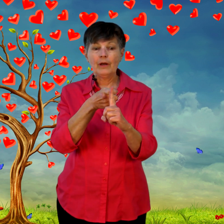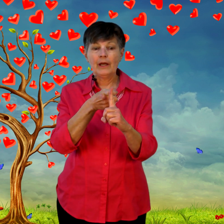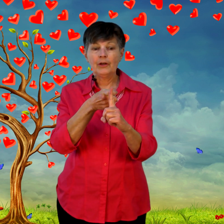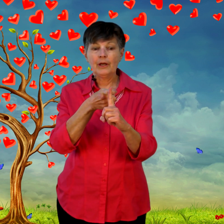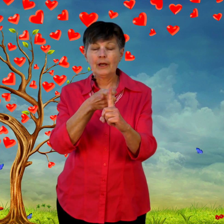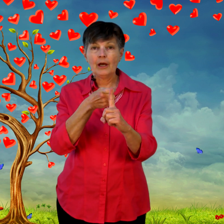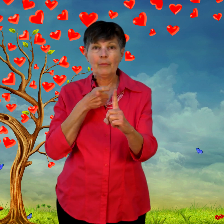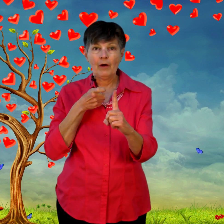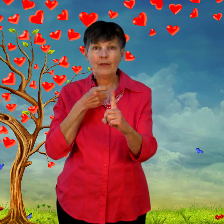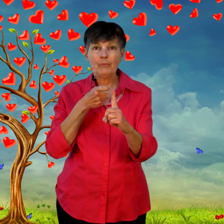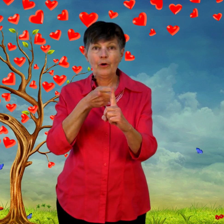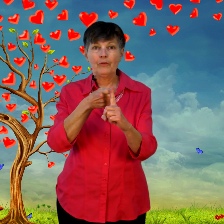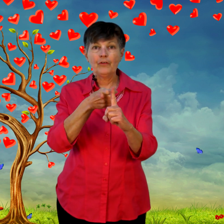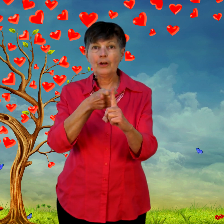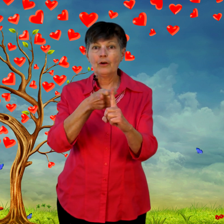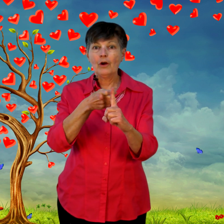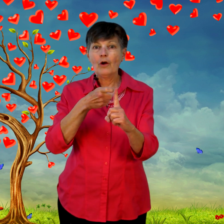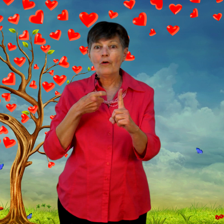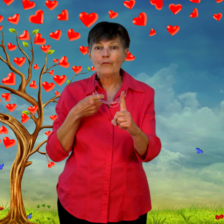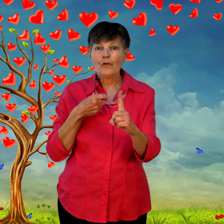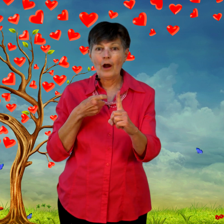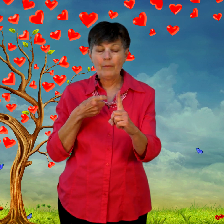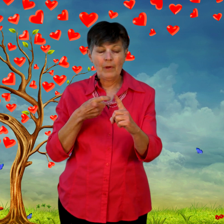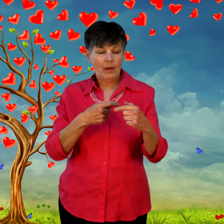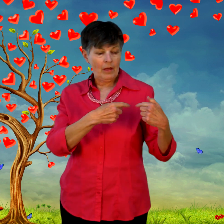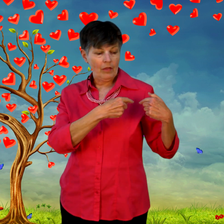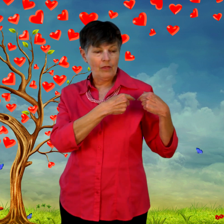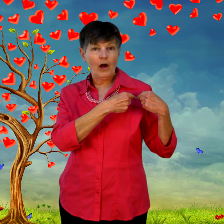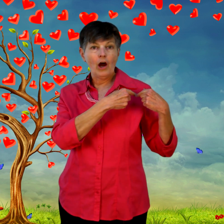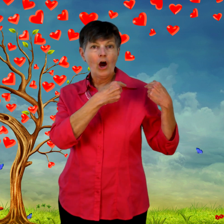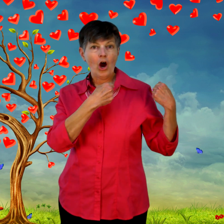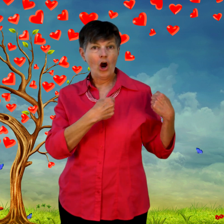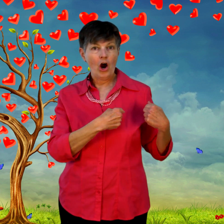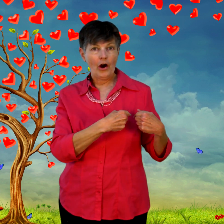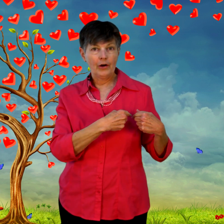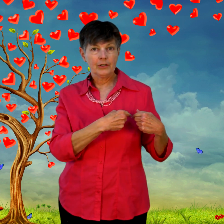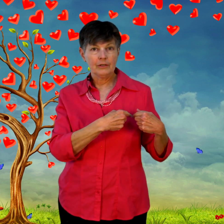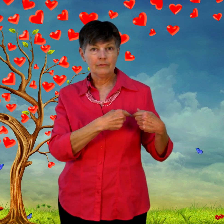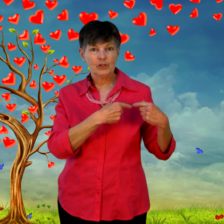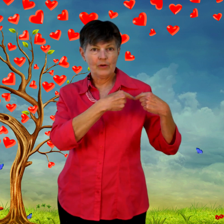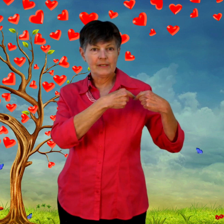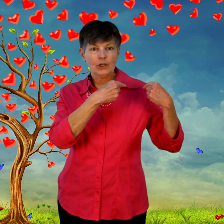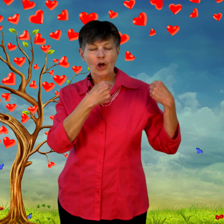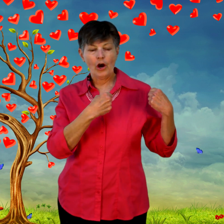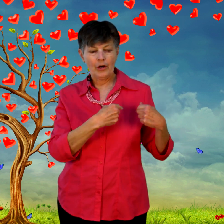and you're going to come off that pointer finger from the heart. Just trace a little heart.